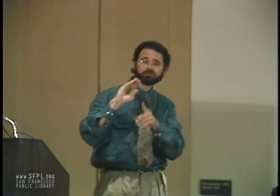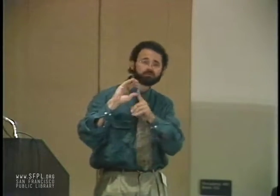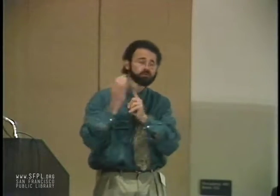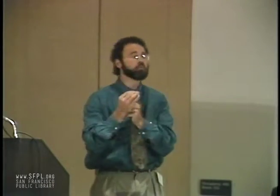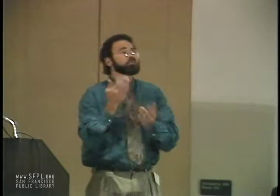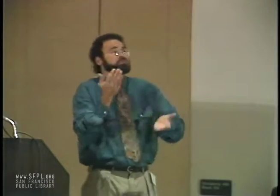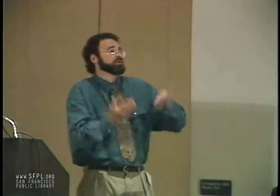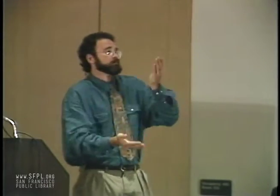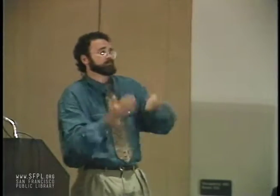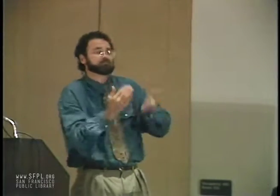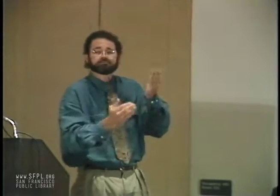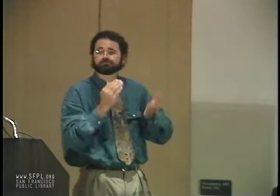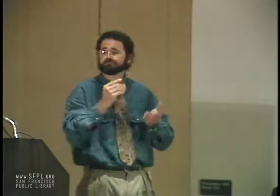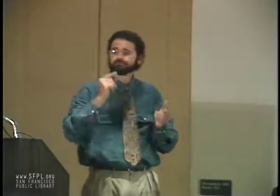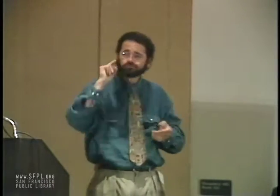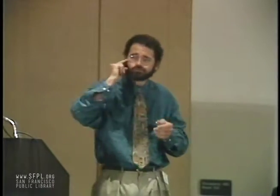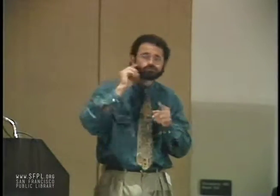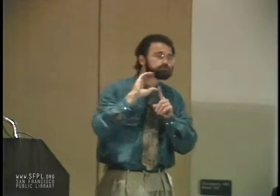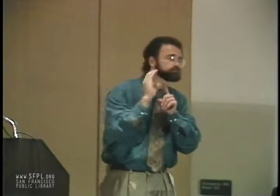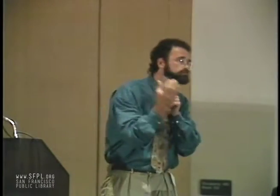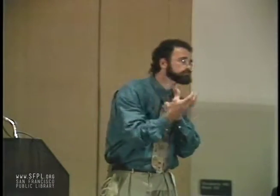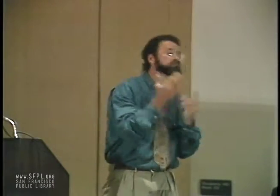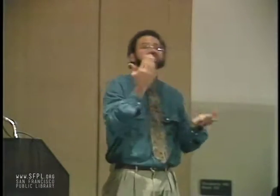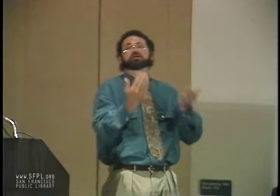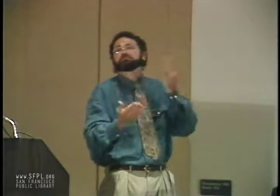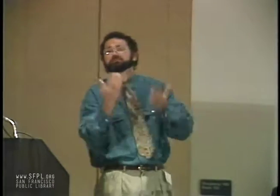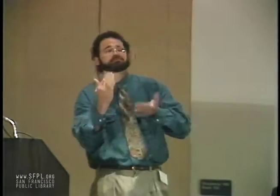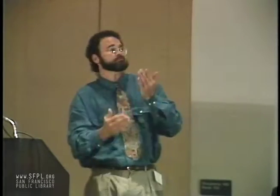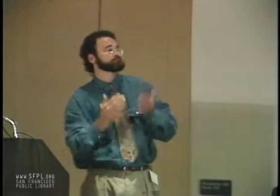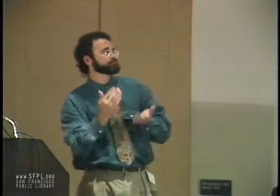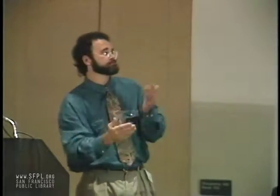Americans or mainstream American culture. Perhaps they're Chinese